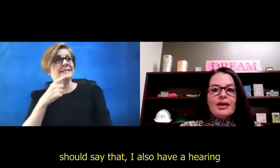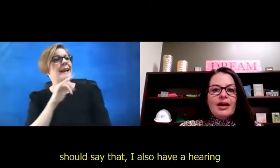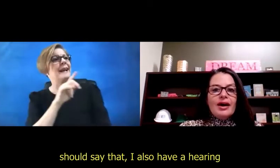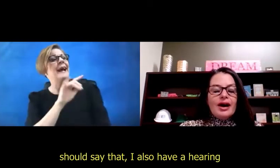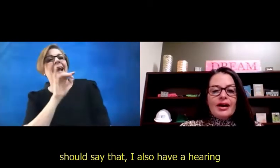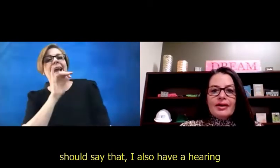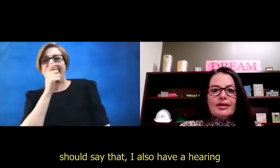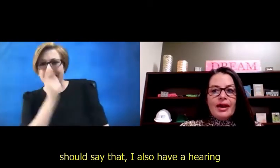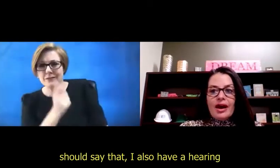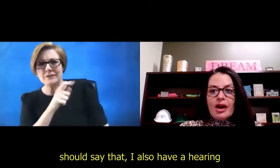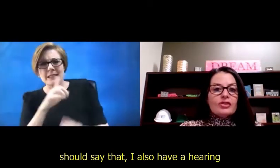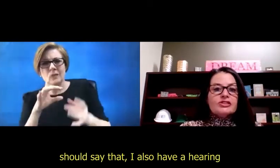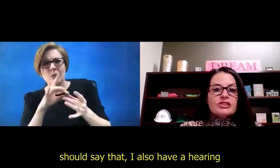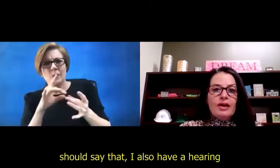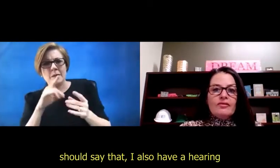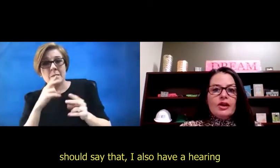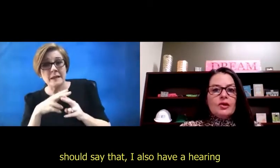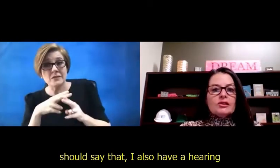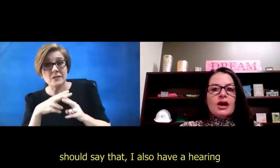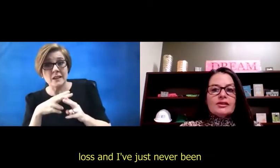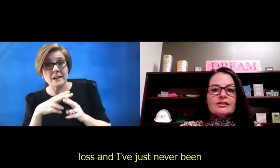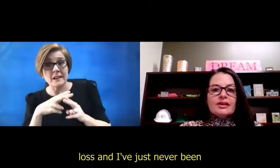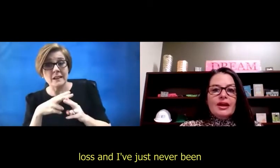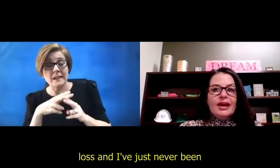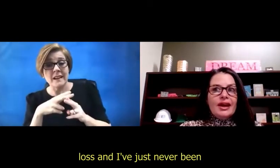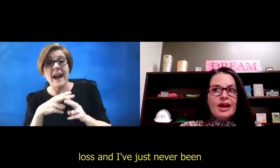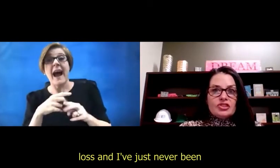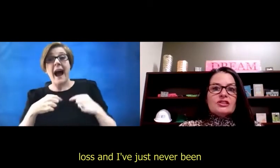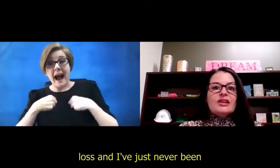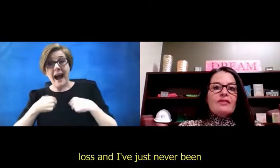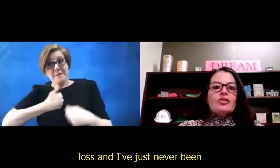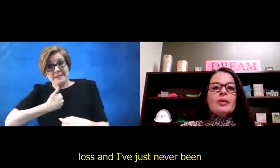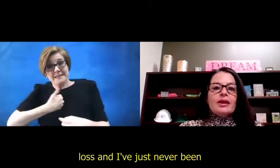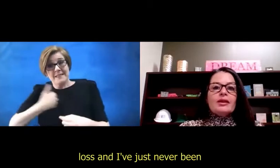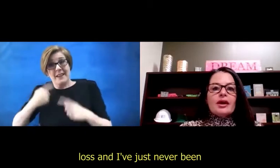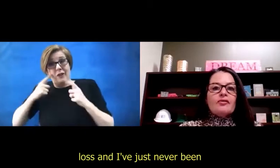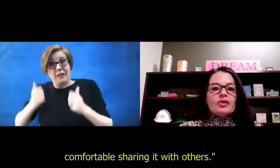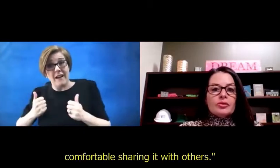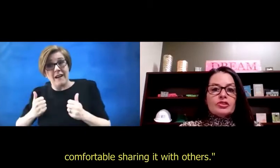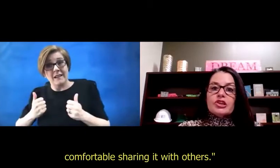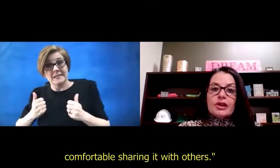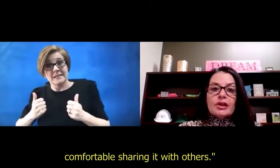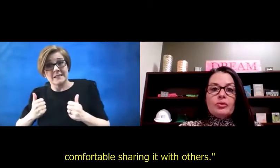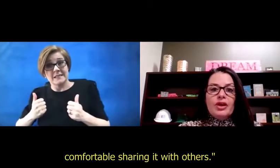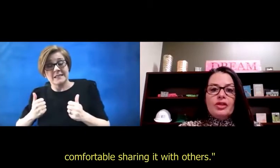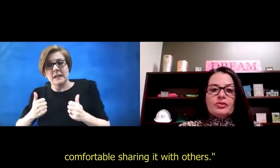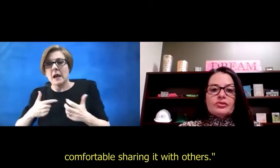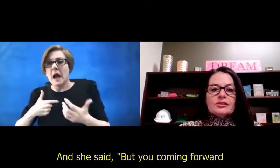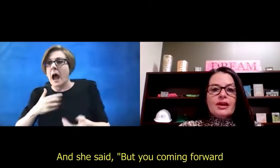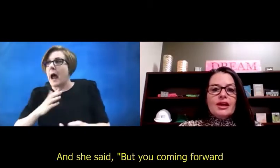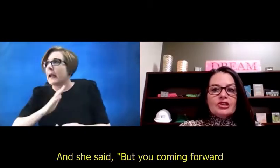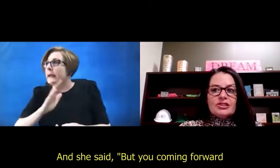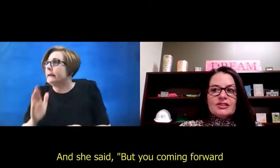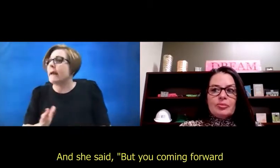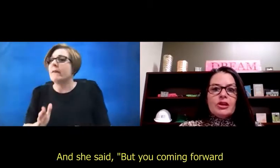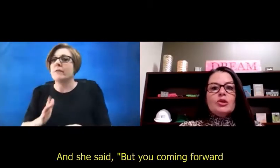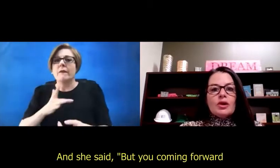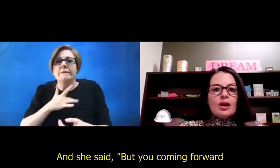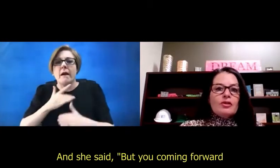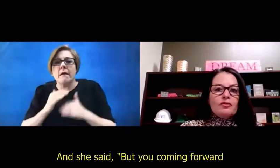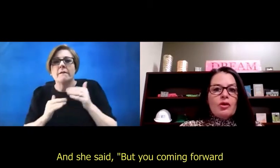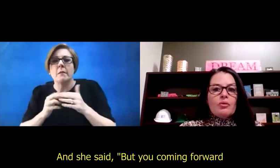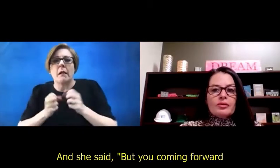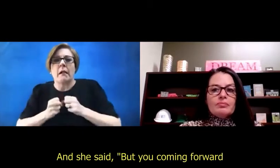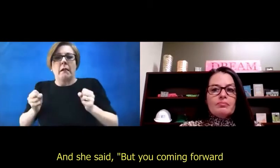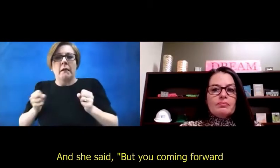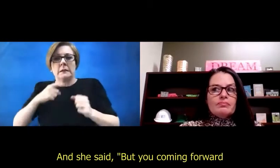say that. I also have a hearing loss and I've just never been comfortable sharing it with others. And she said, but